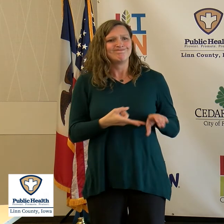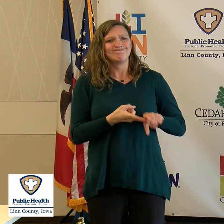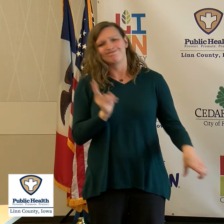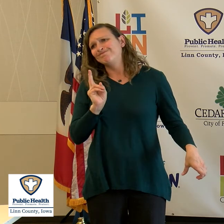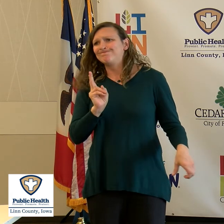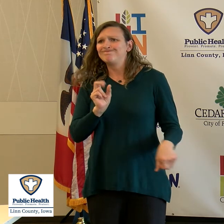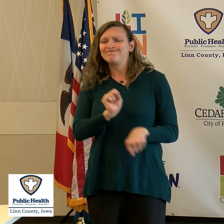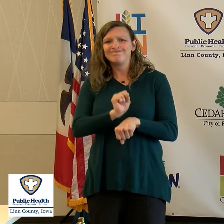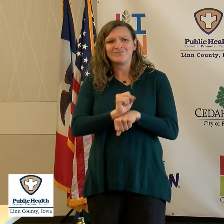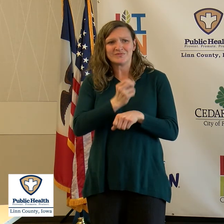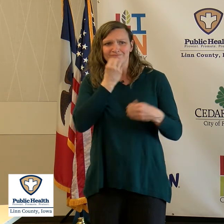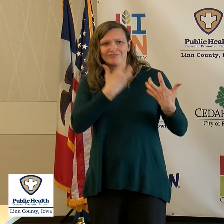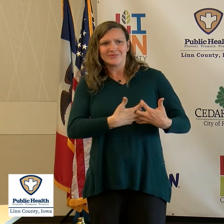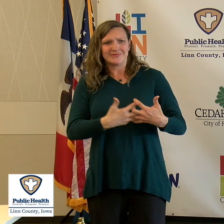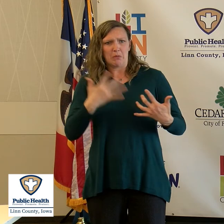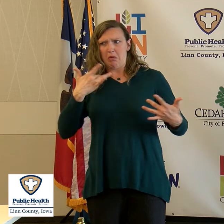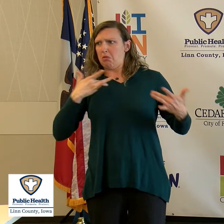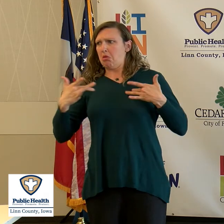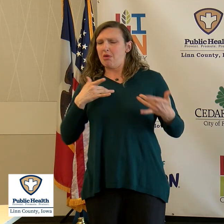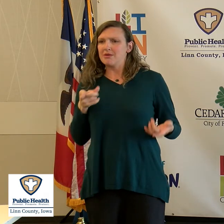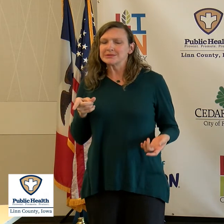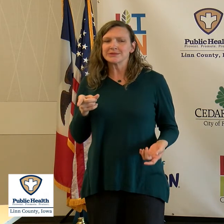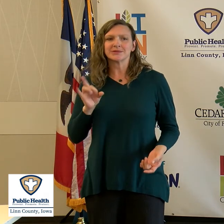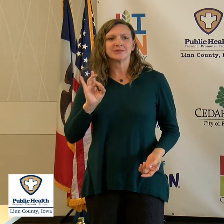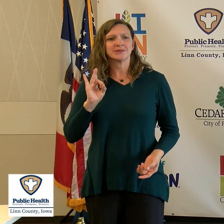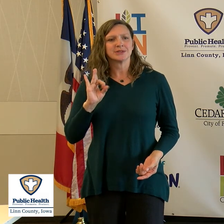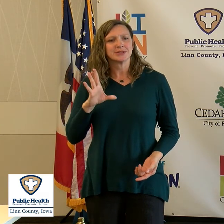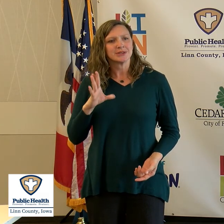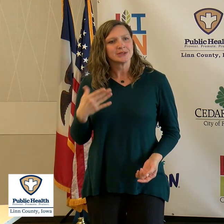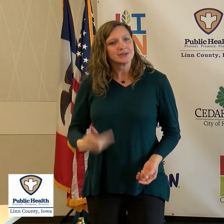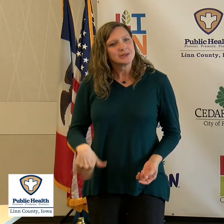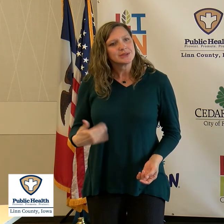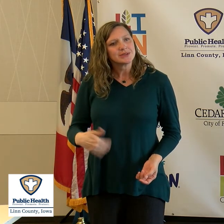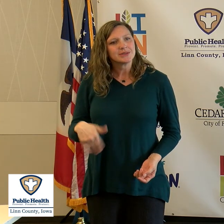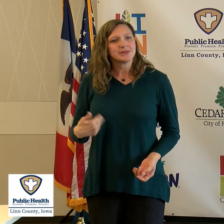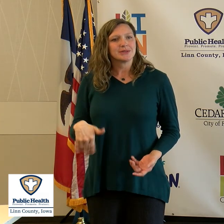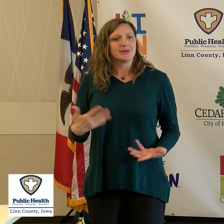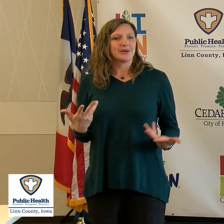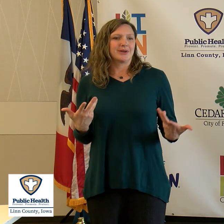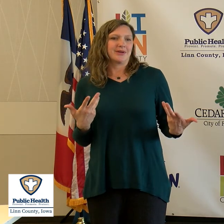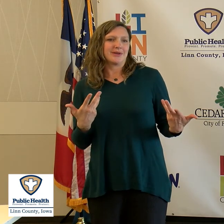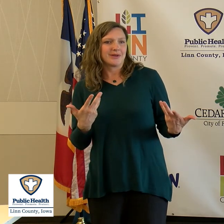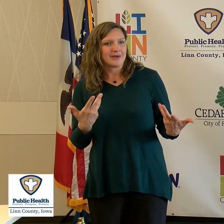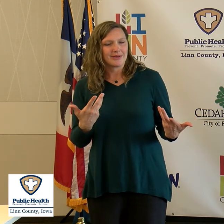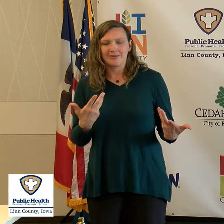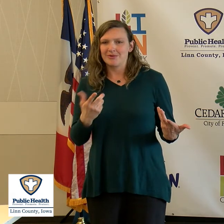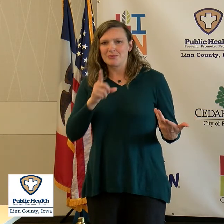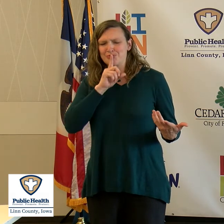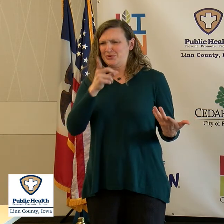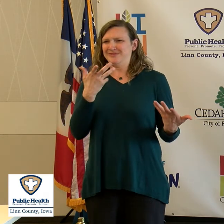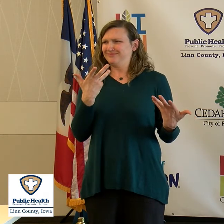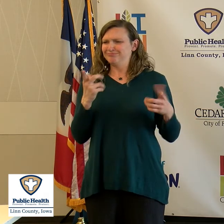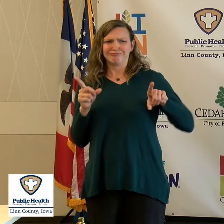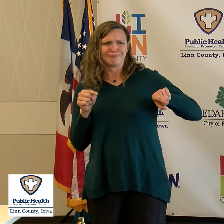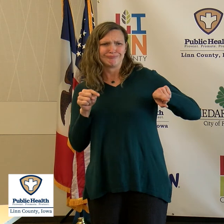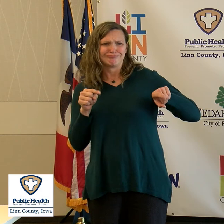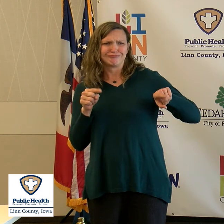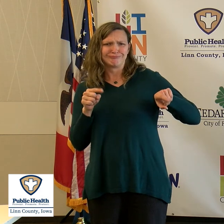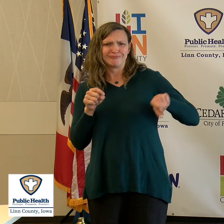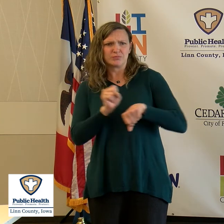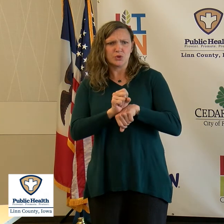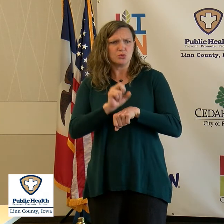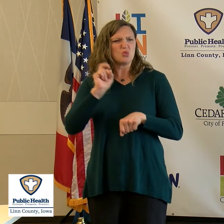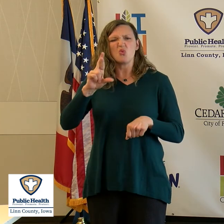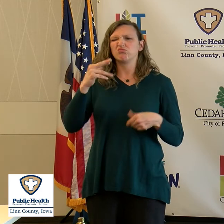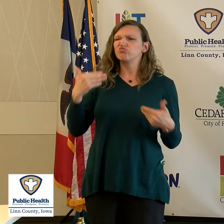continue to show up to it every single day. We all have to do better. The recent outbreaks in meatpacking